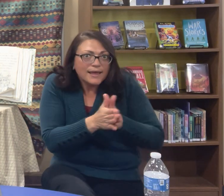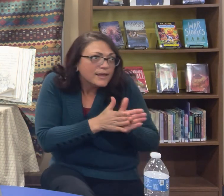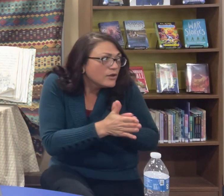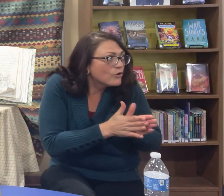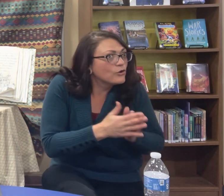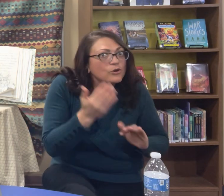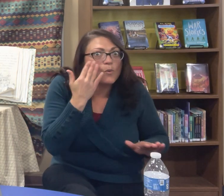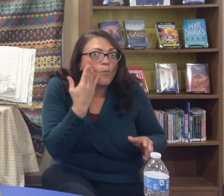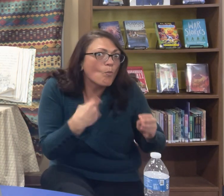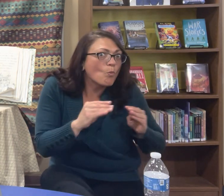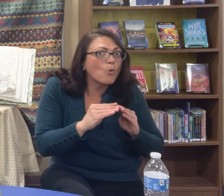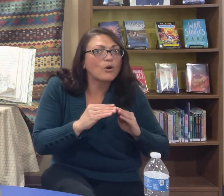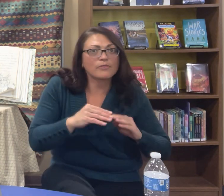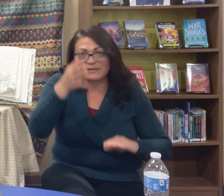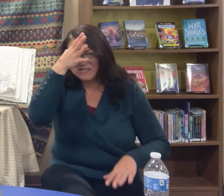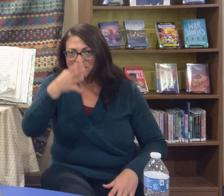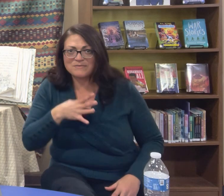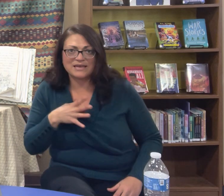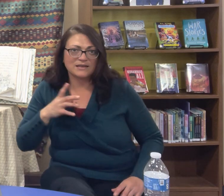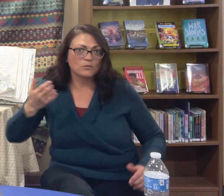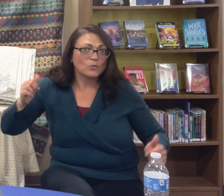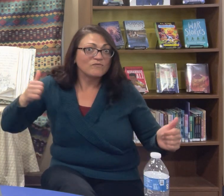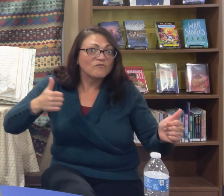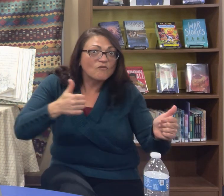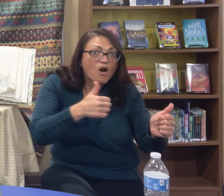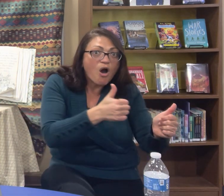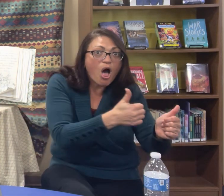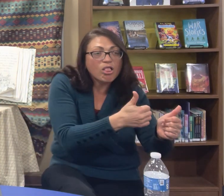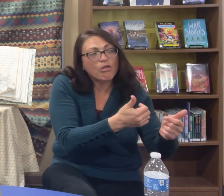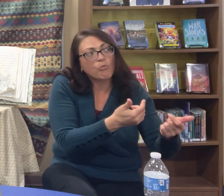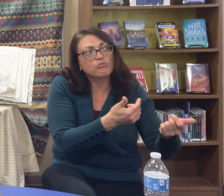them. And it did.